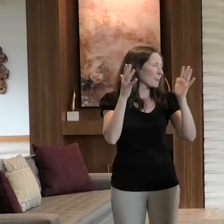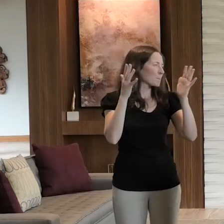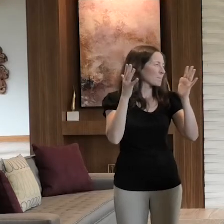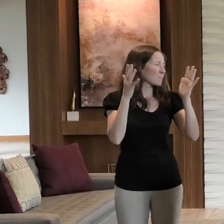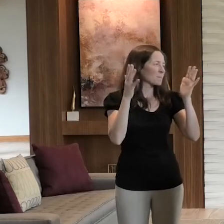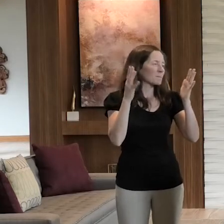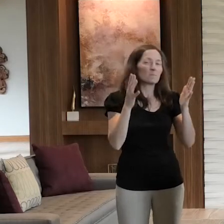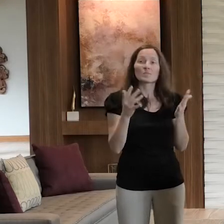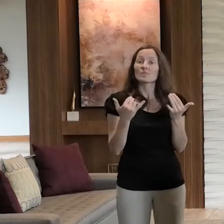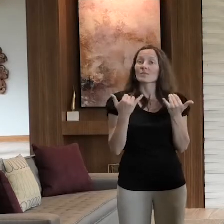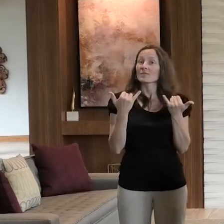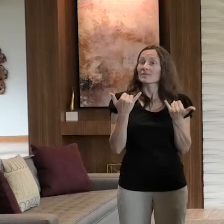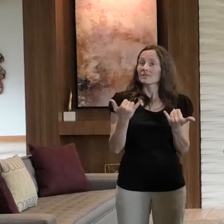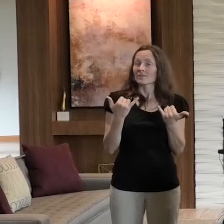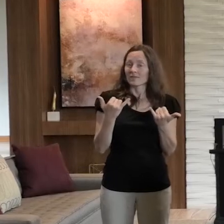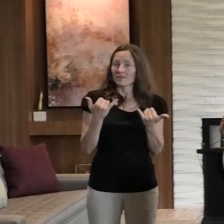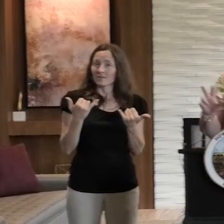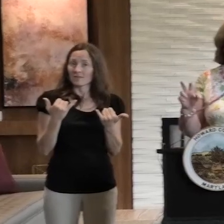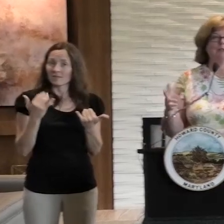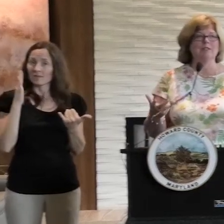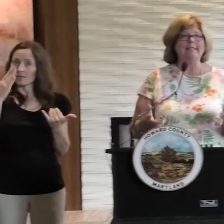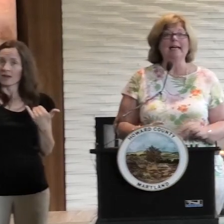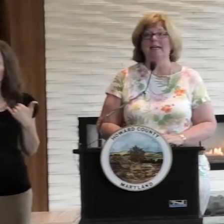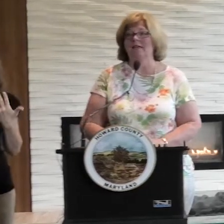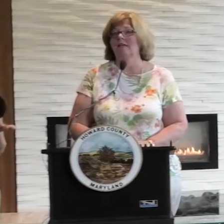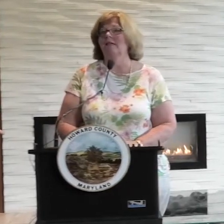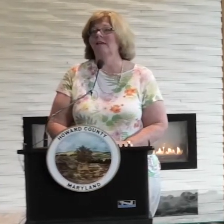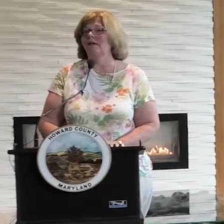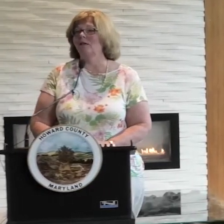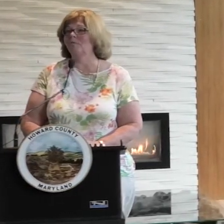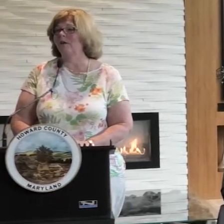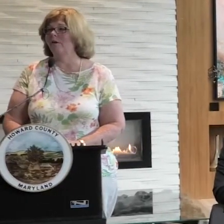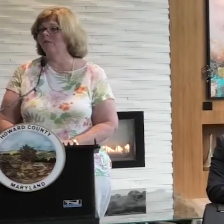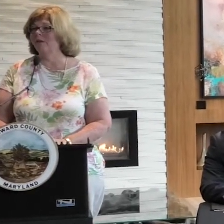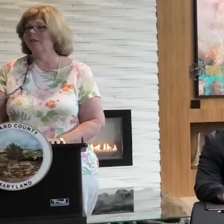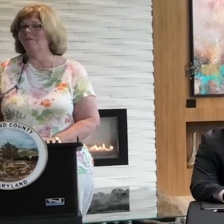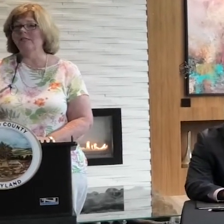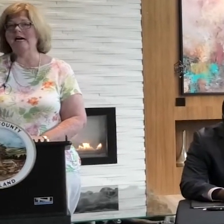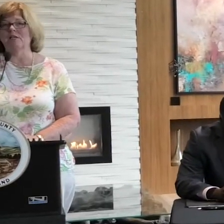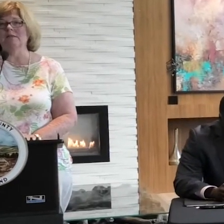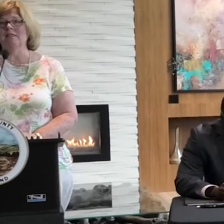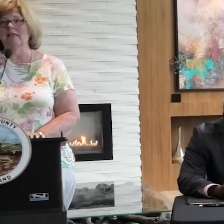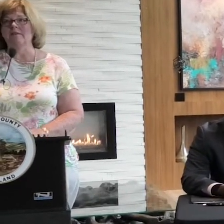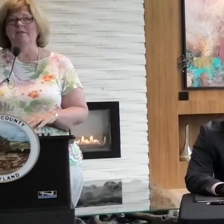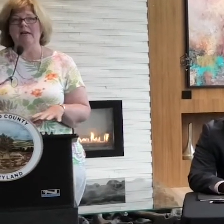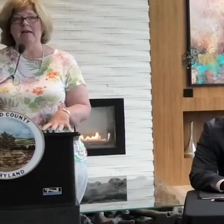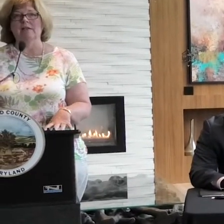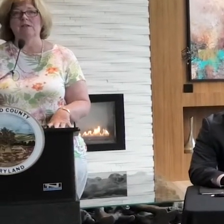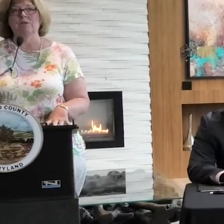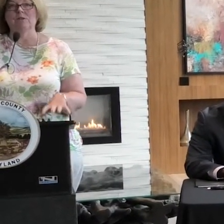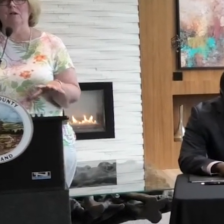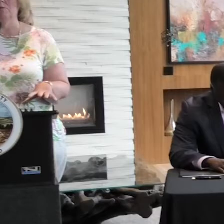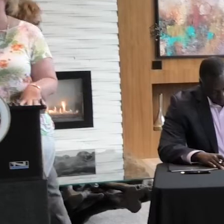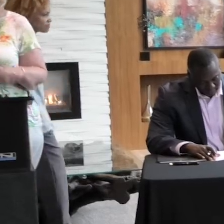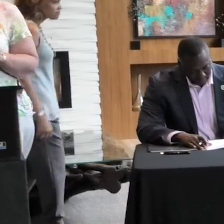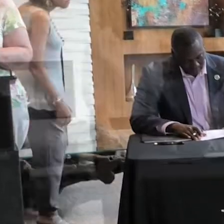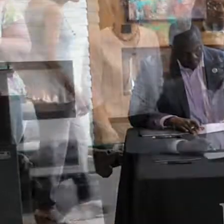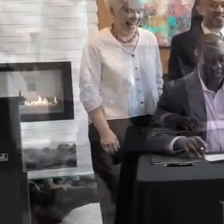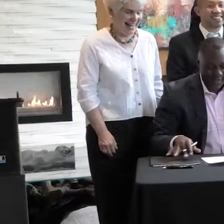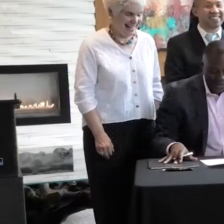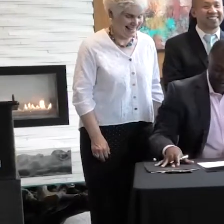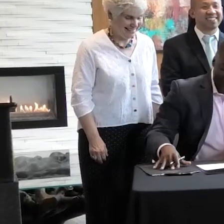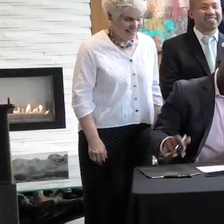We are now going to do a ceremonial signing of the documents, and then that concludes our